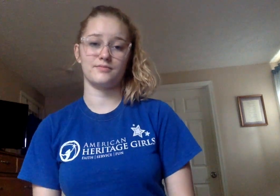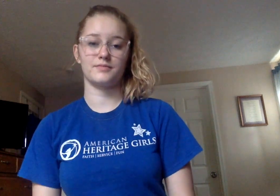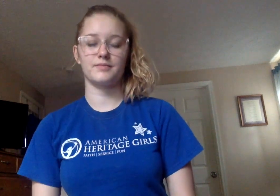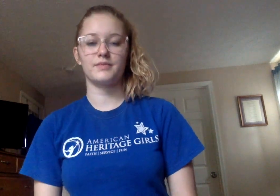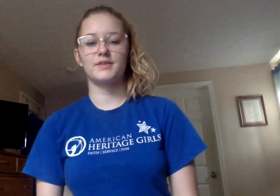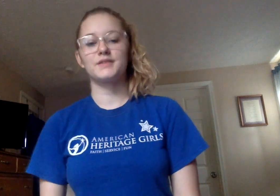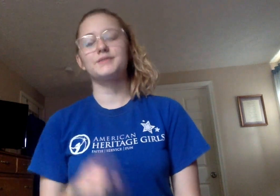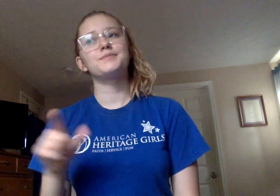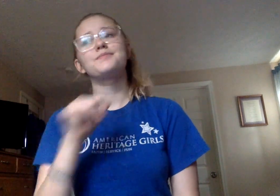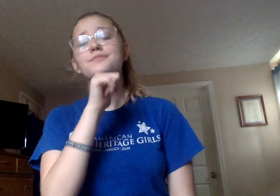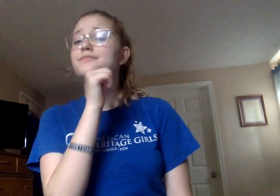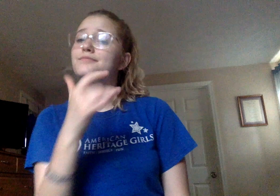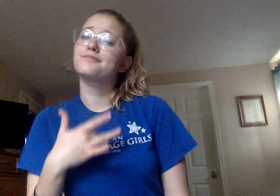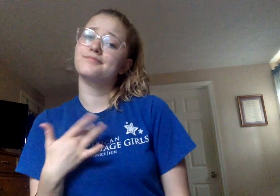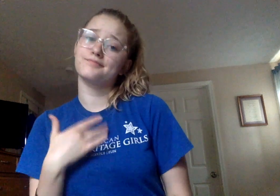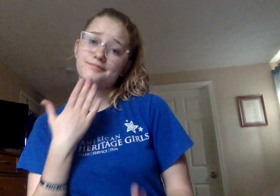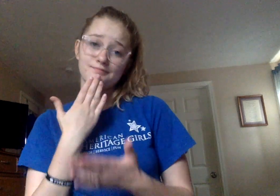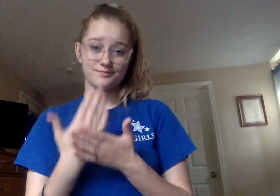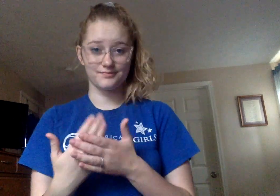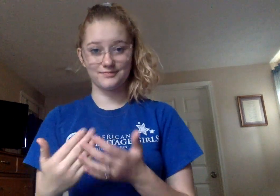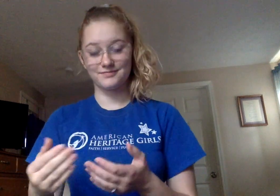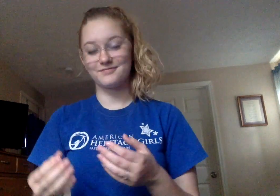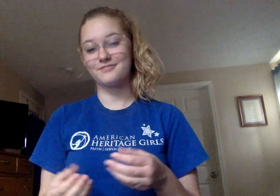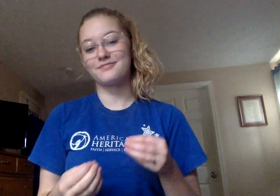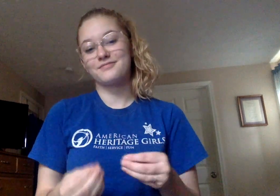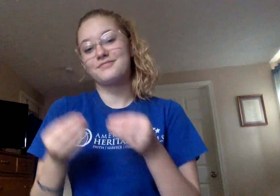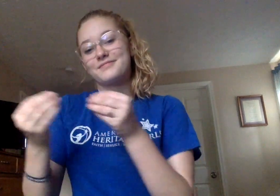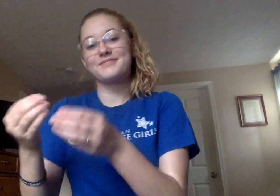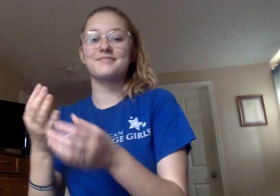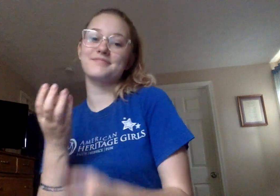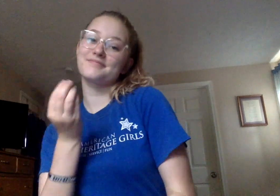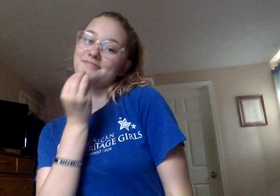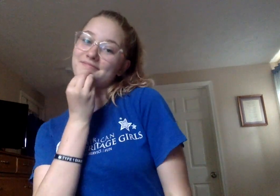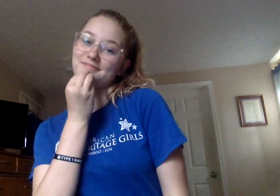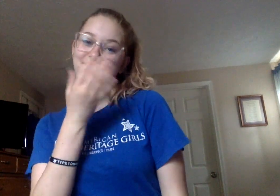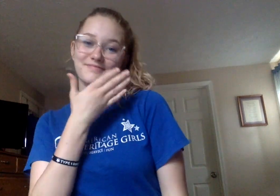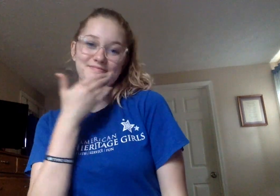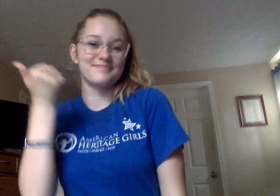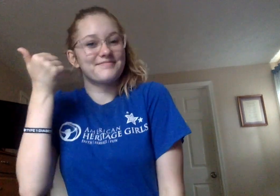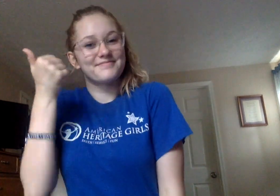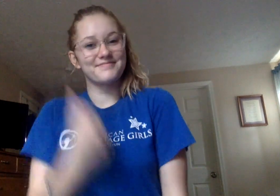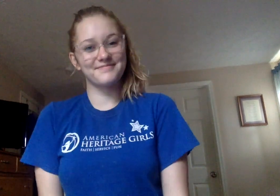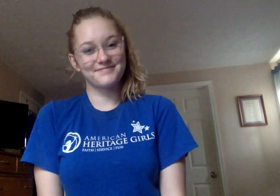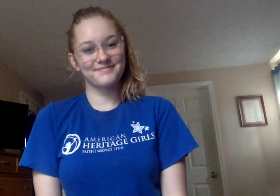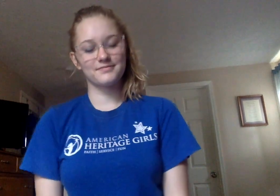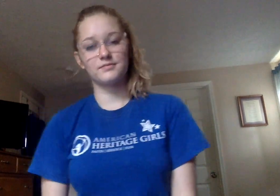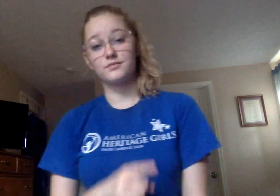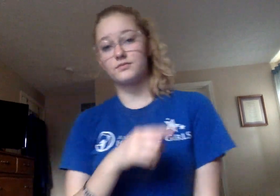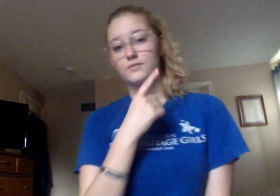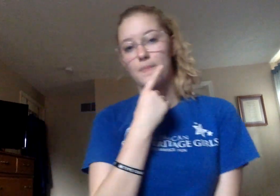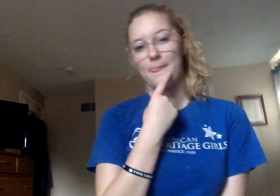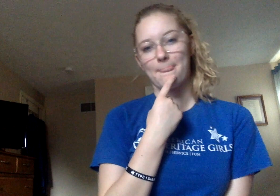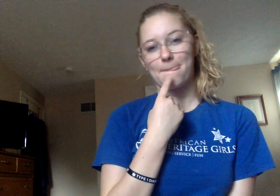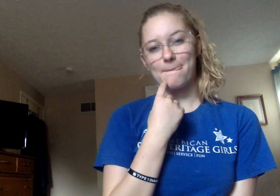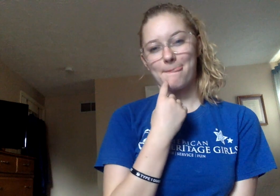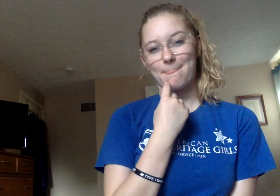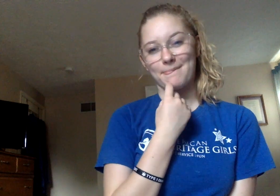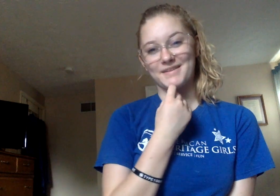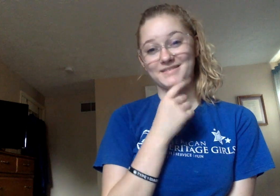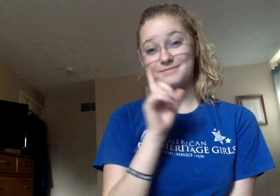her this food to make her better." The wolf licked his lips. "Where does your dear old granny live?"